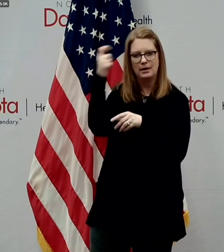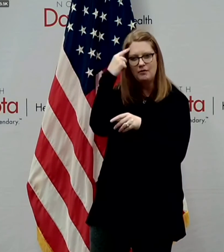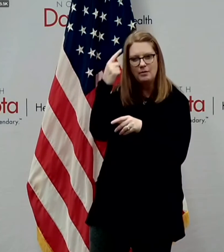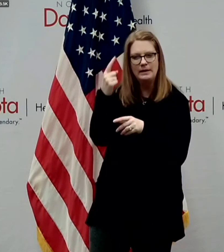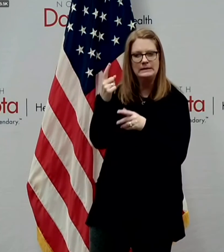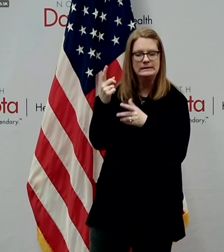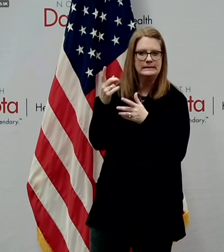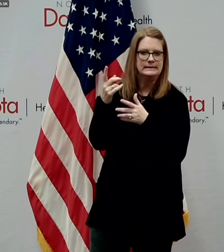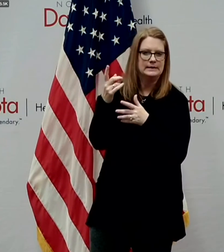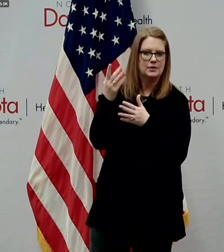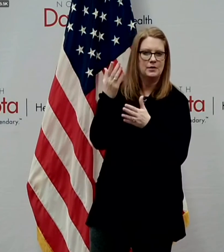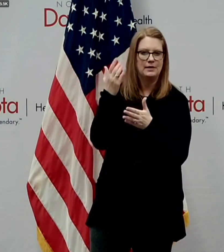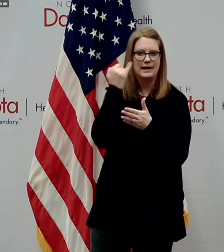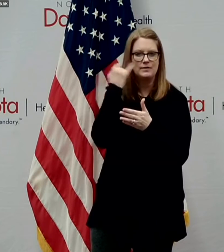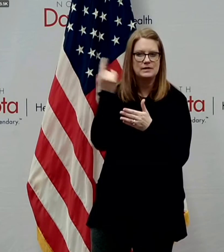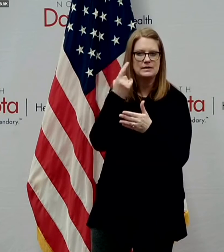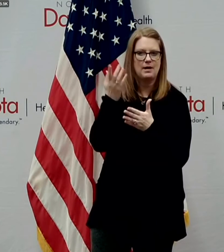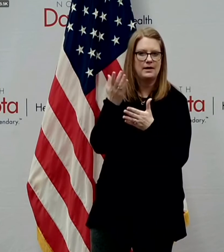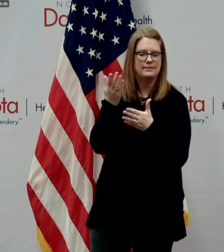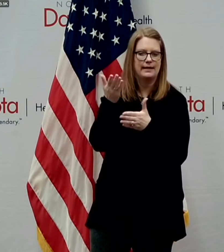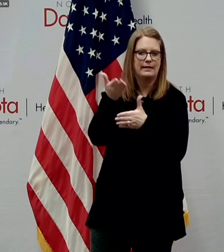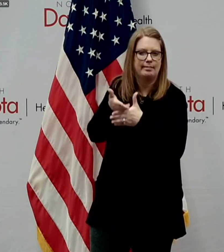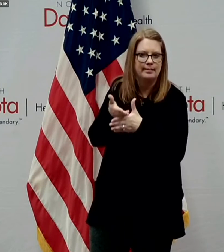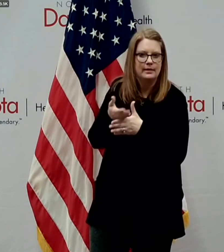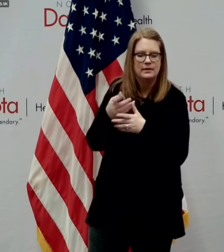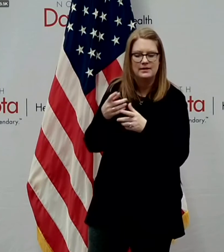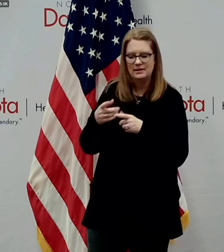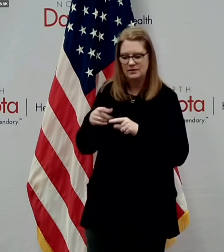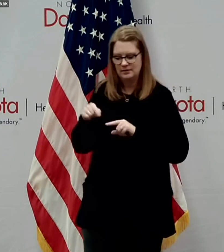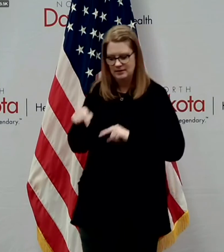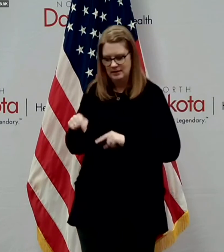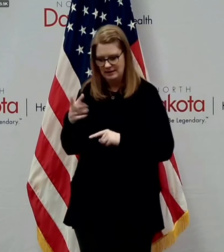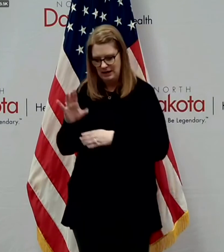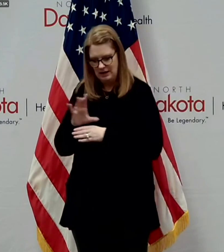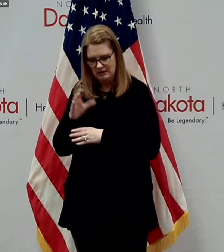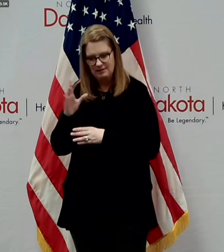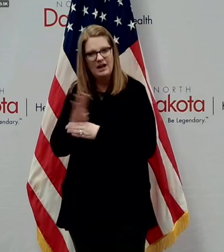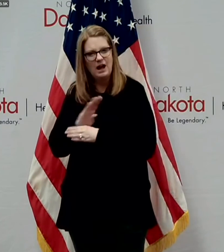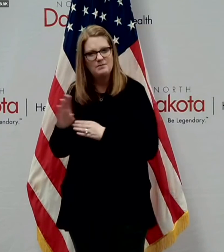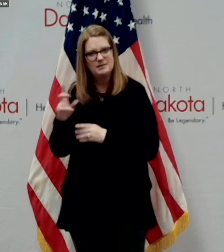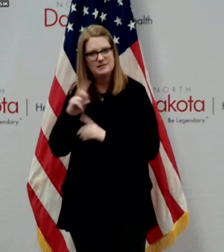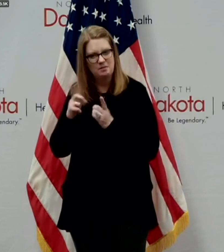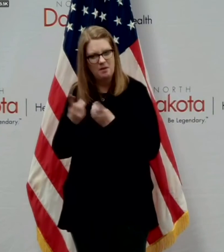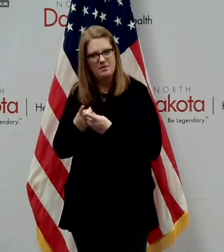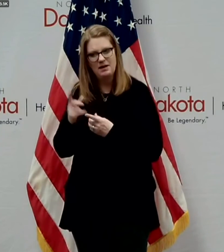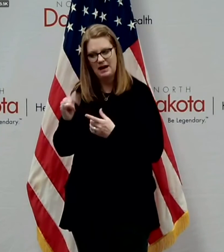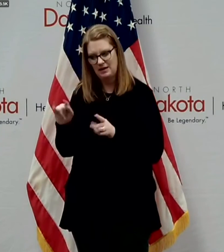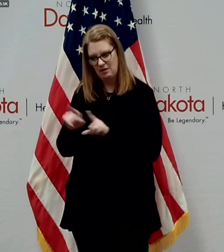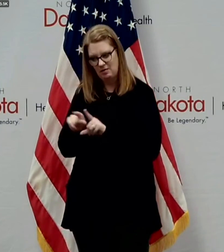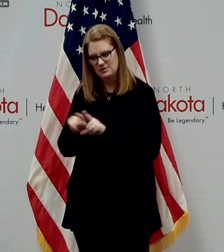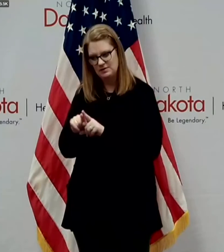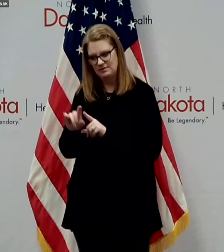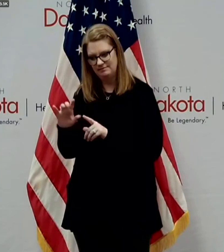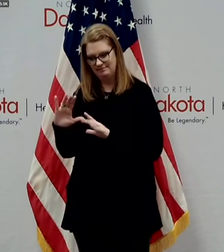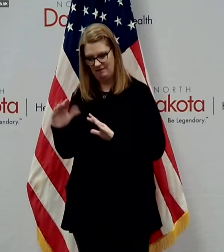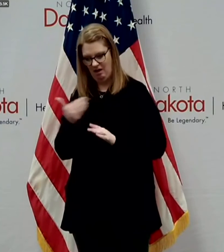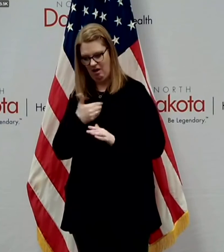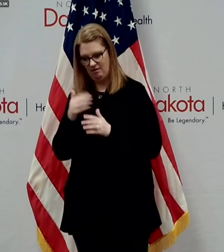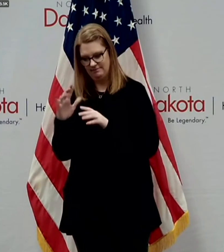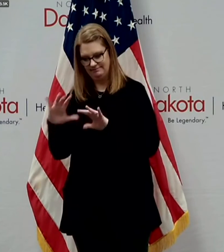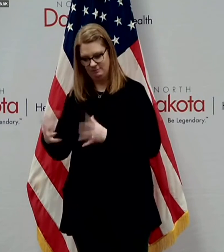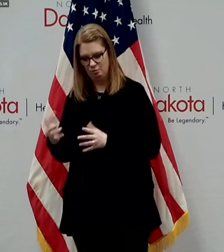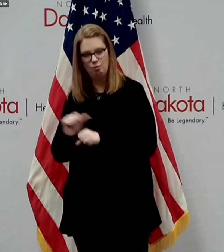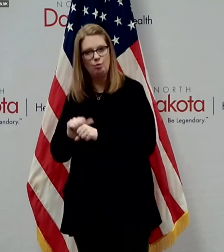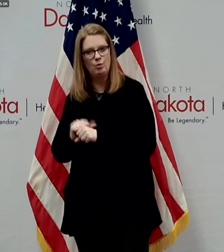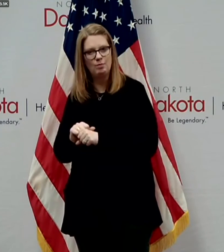we're doing with the Bank of North Dakota, and the Commerce Department is trying to figure it out. Right now, these federal programs are quite comprehensive, and one area